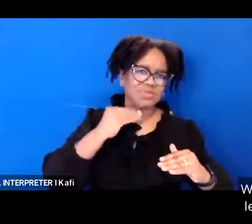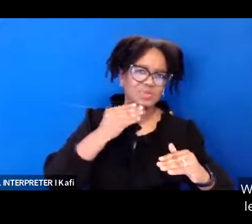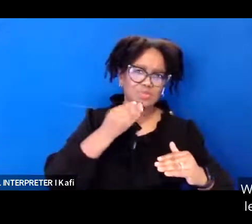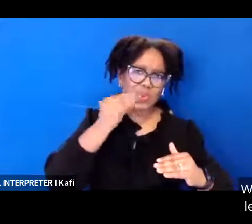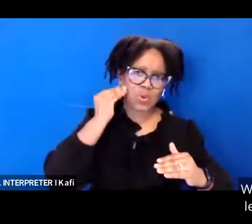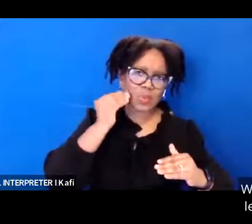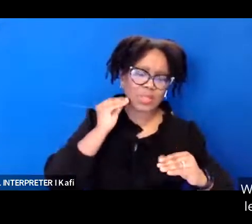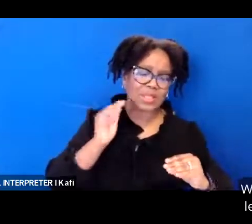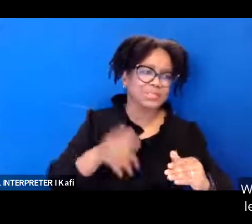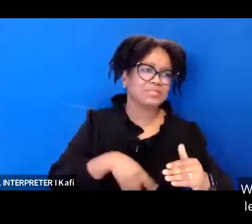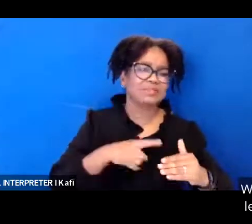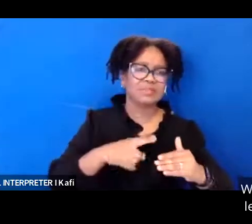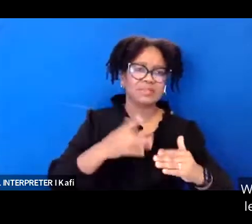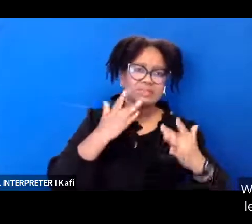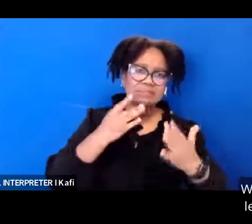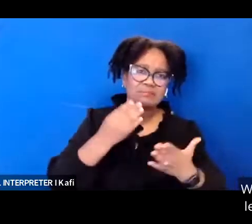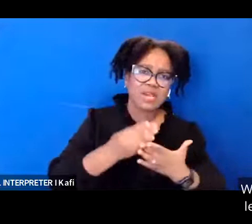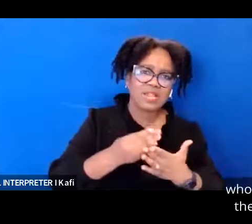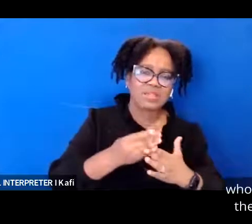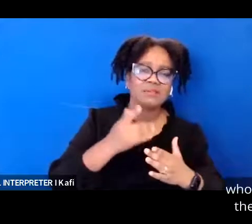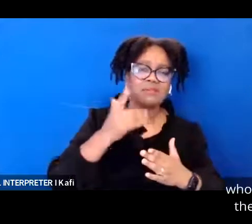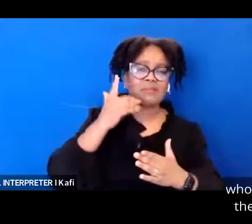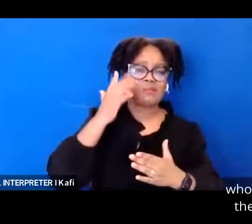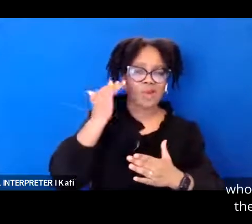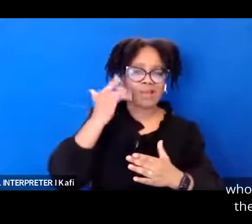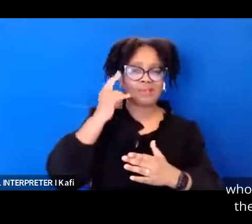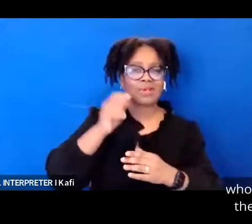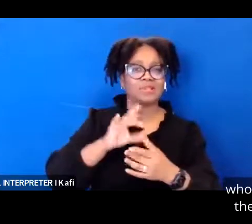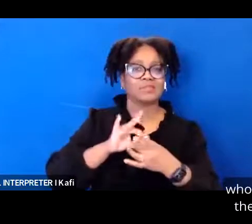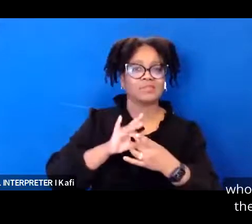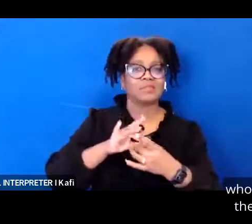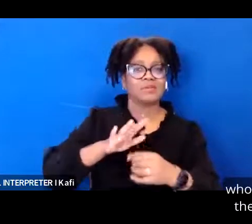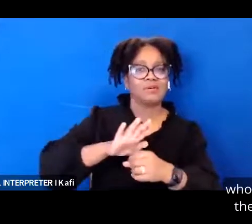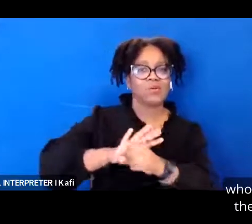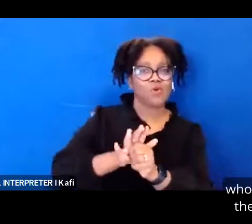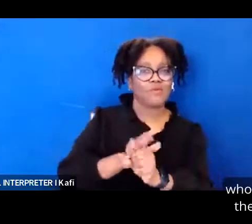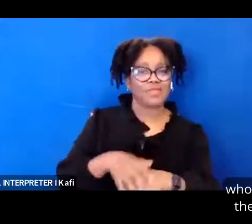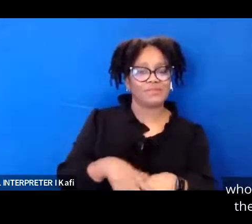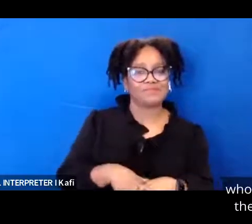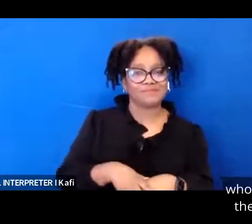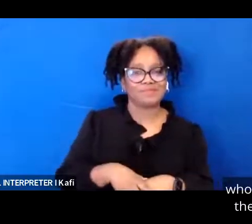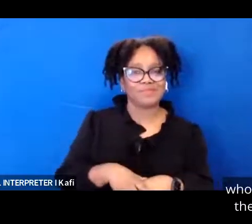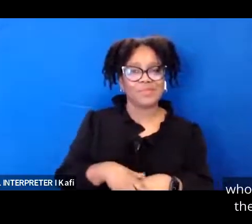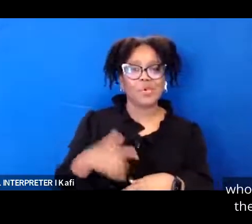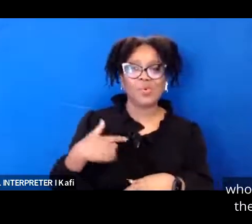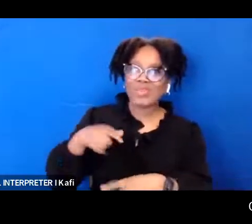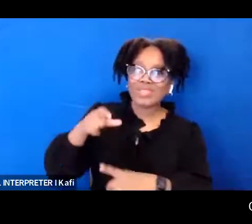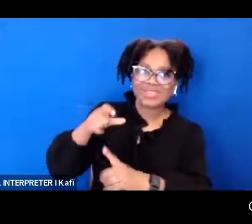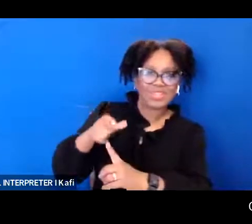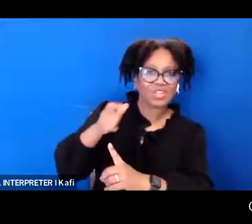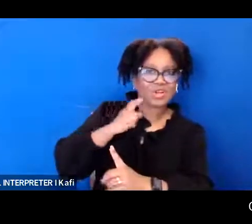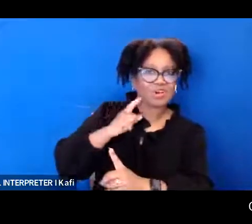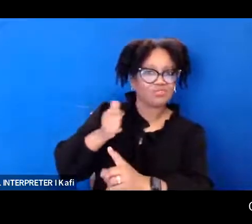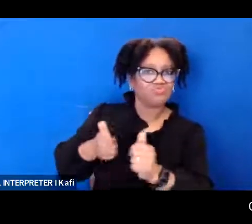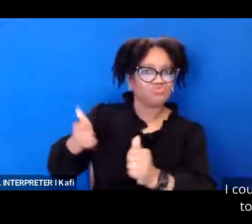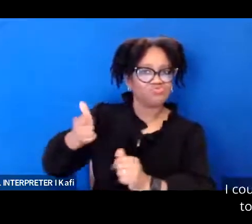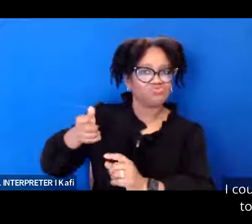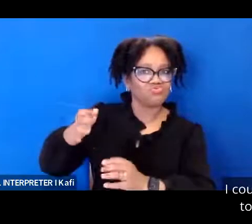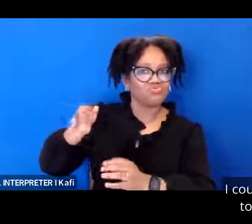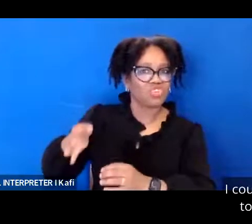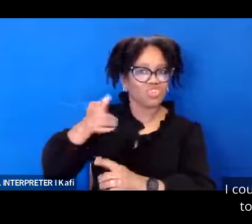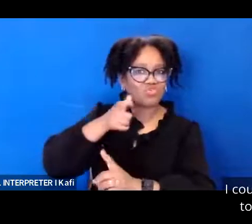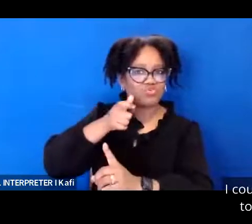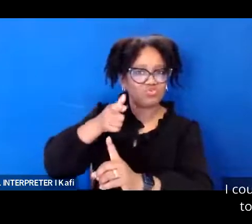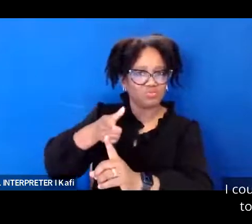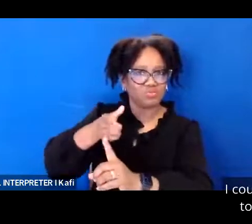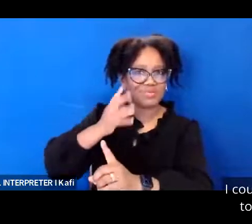justices at all levels of the judiciary who understand and share these types of concerns on a personal level i could not